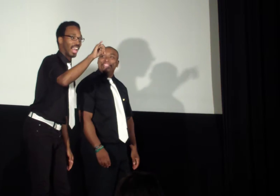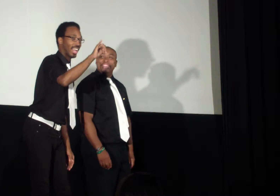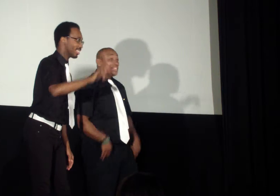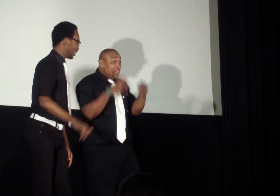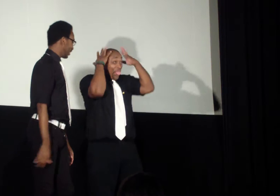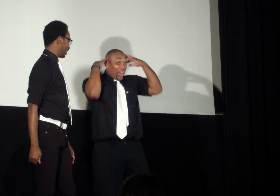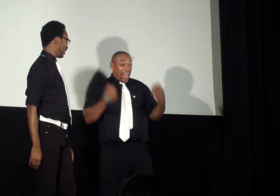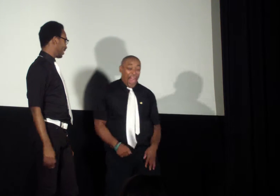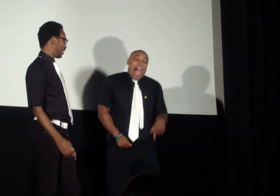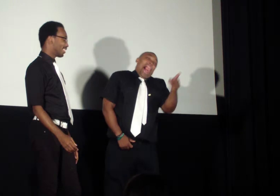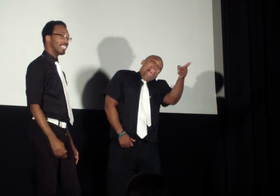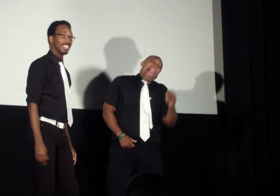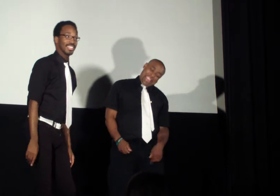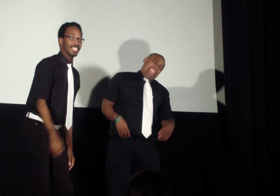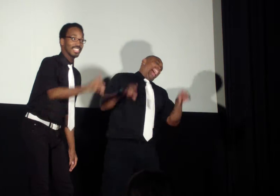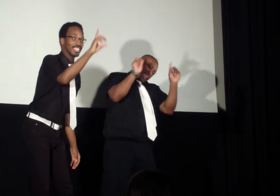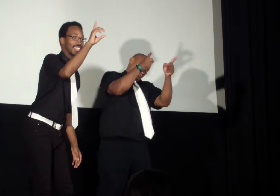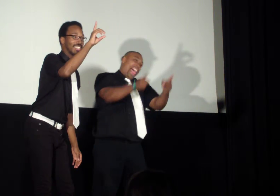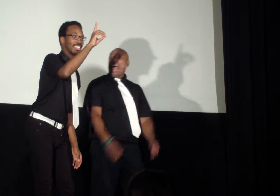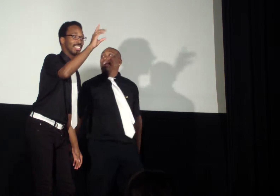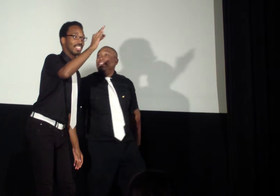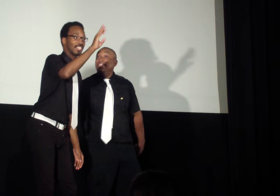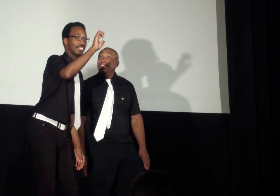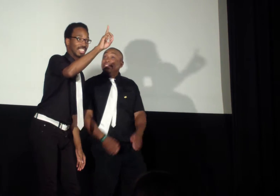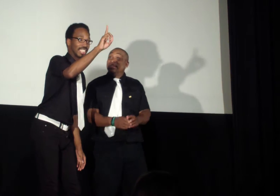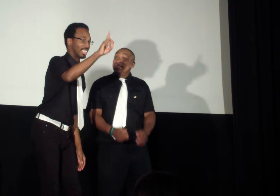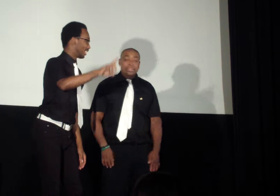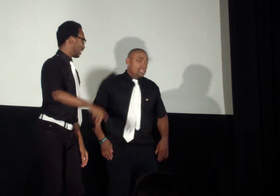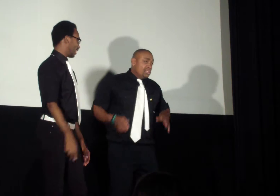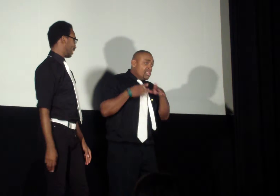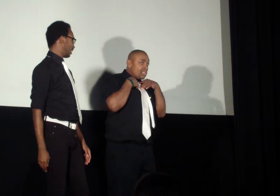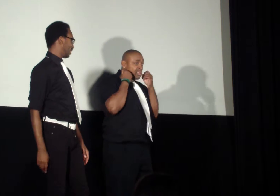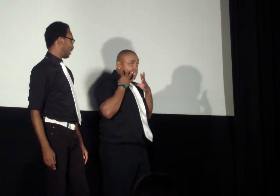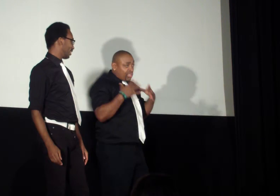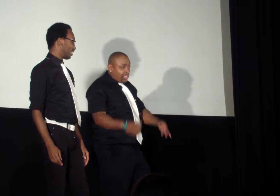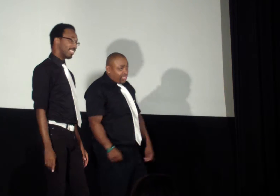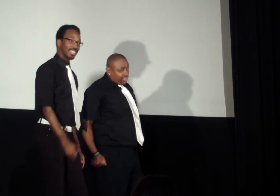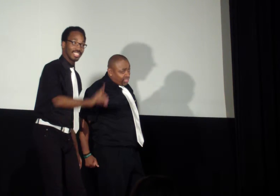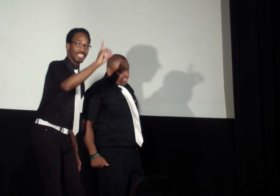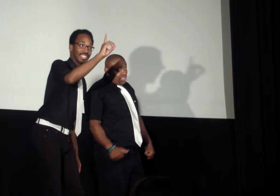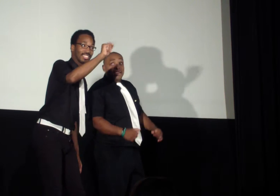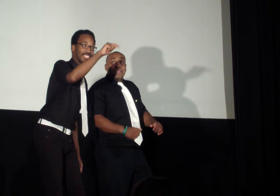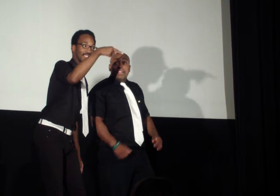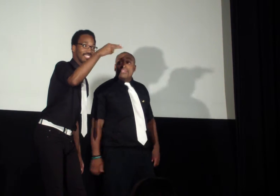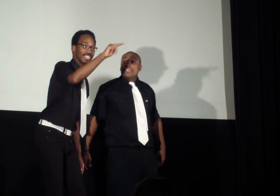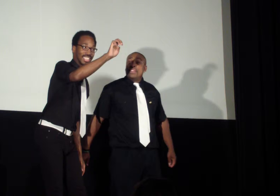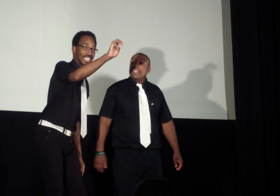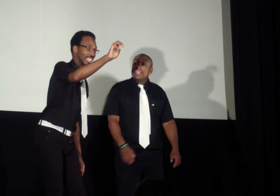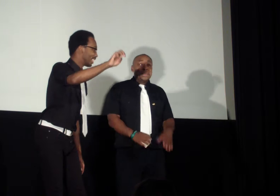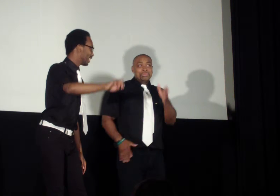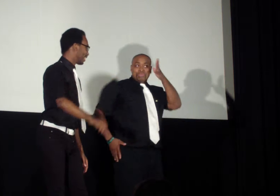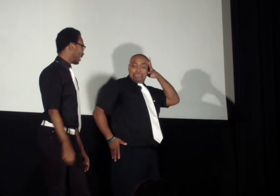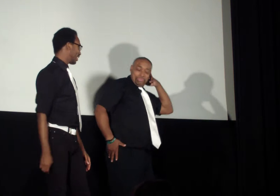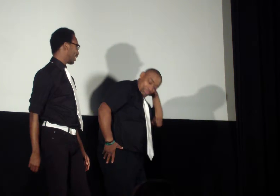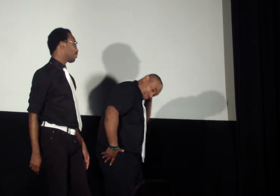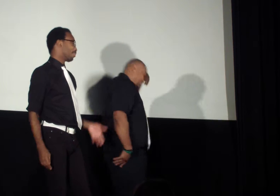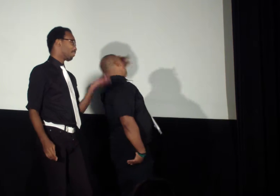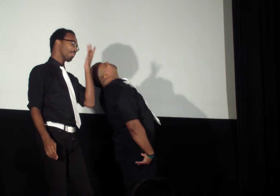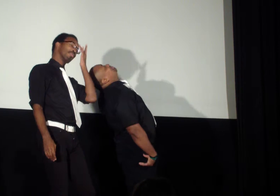Shaggy, his owner. Okay. And we've got Fred. We've got Daphne.